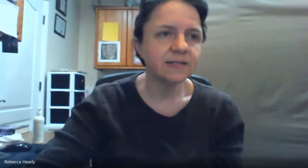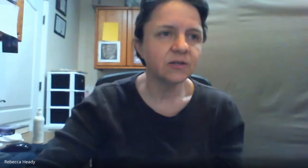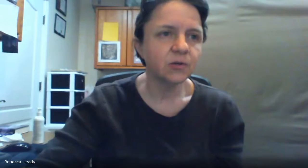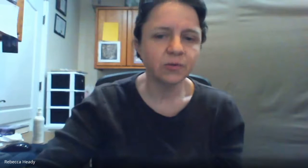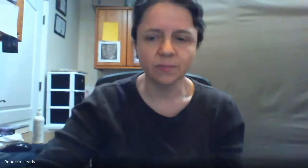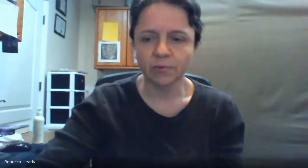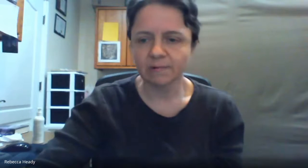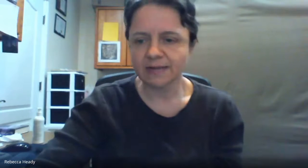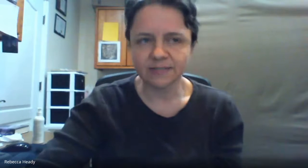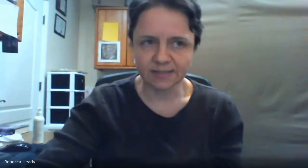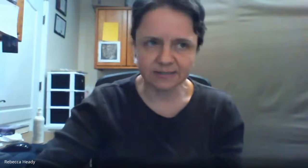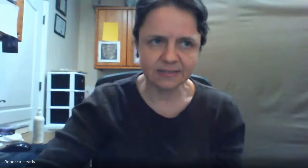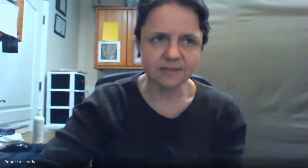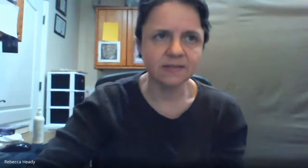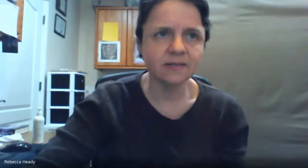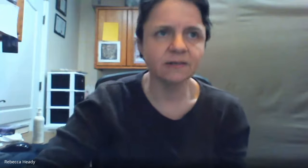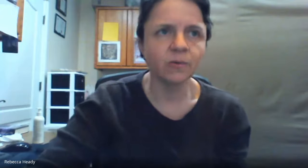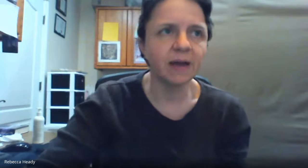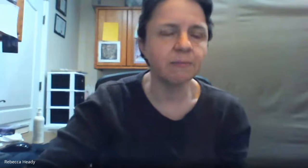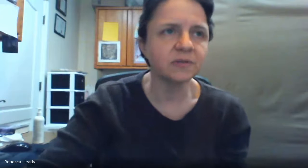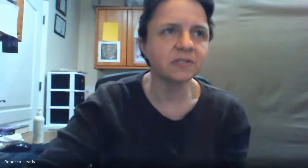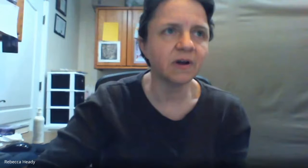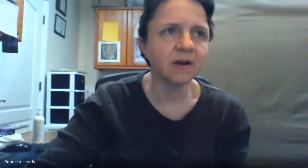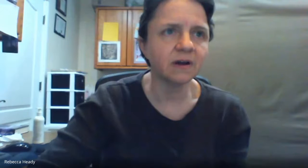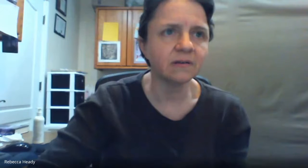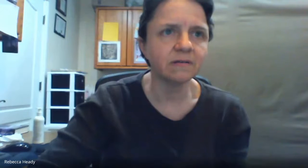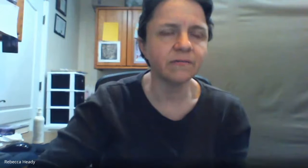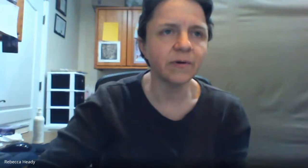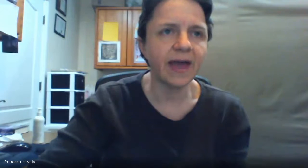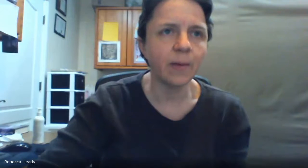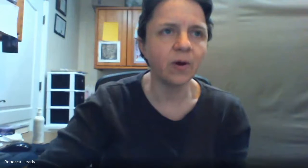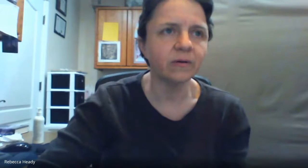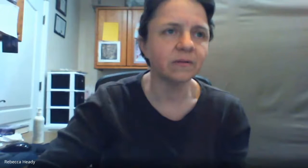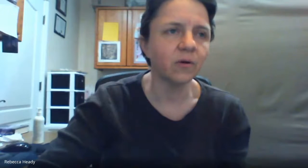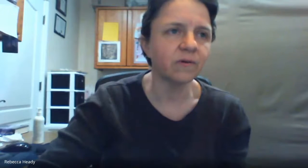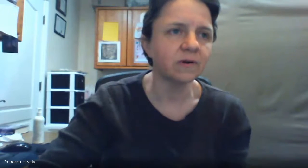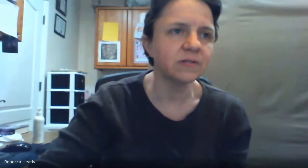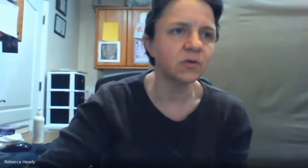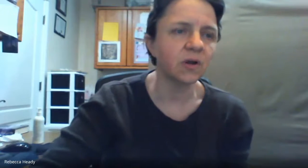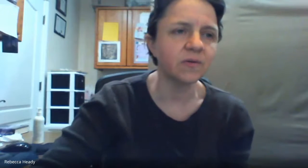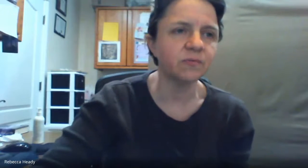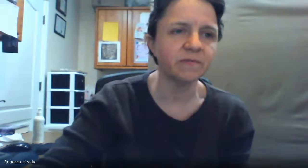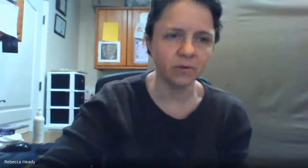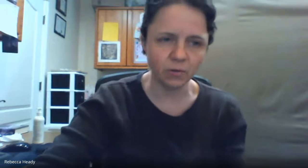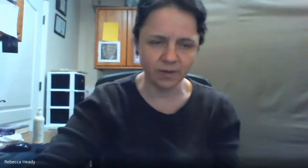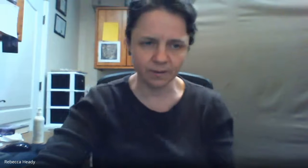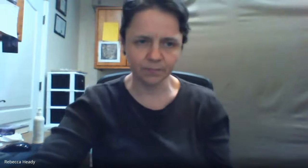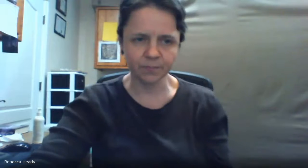Let's do some practice sentences. We've got most of our vocab over, so you can always review,